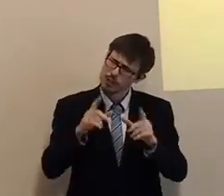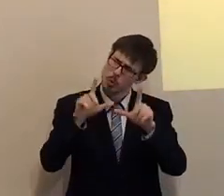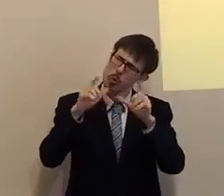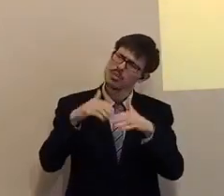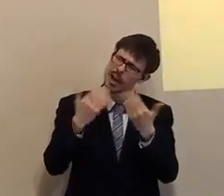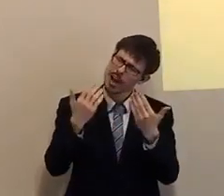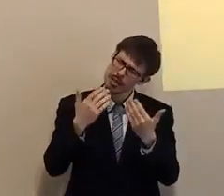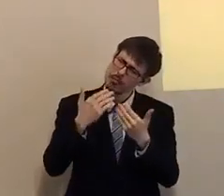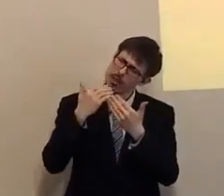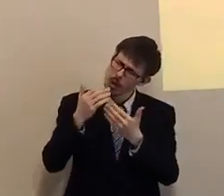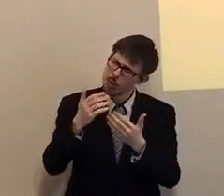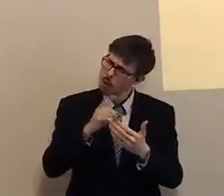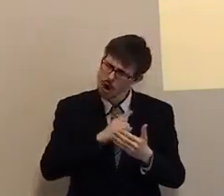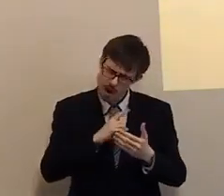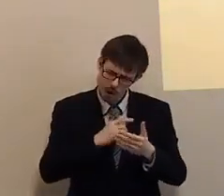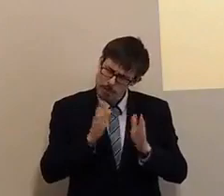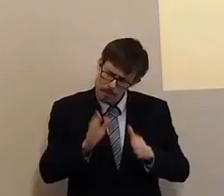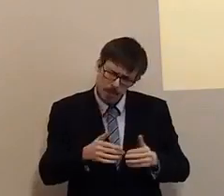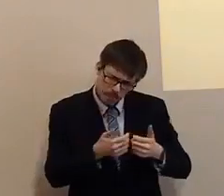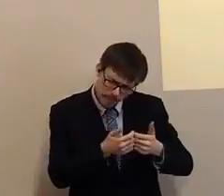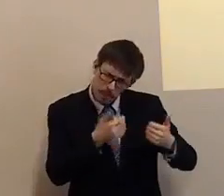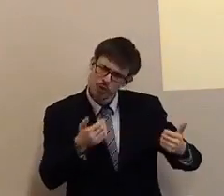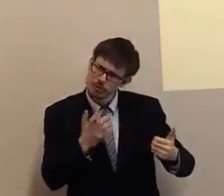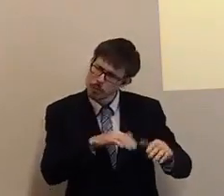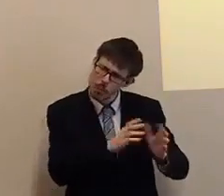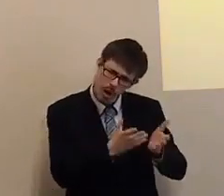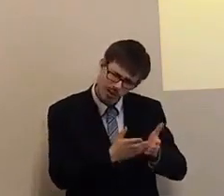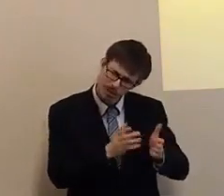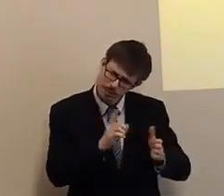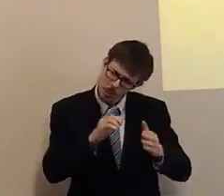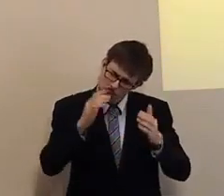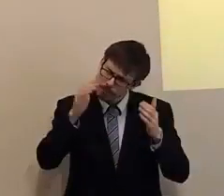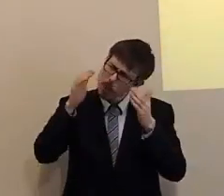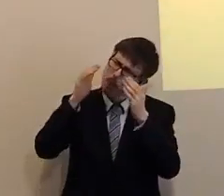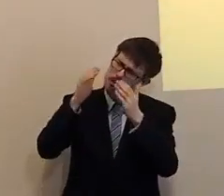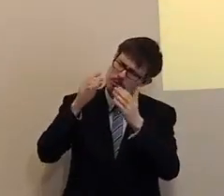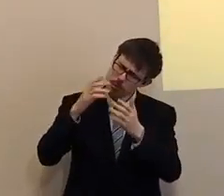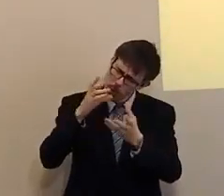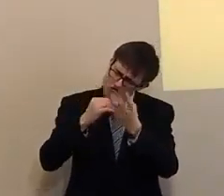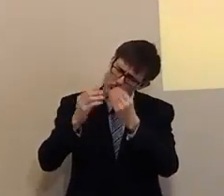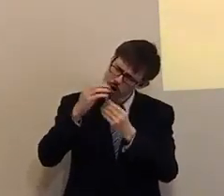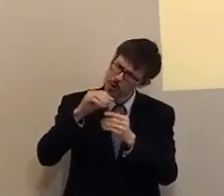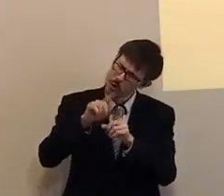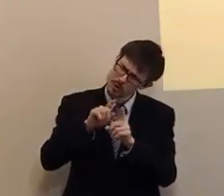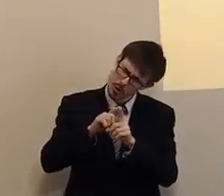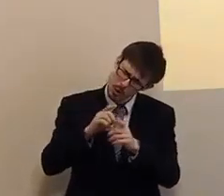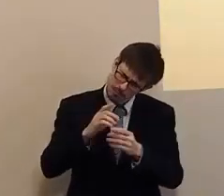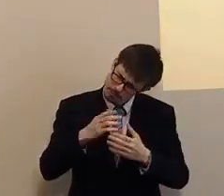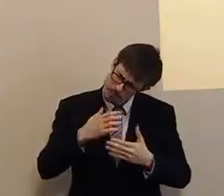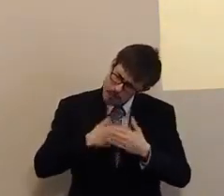morning until now. Thank you that this is thy day, the Lord's day, where we can be separated from the world and to